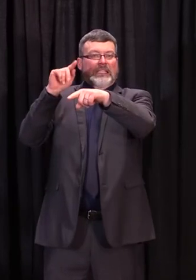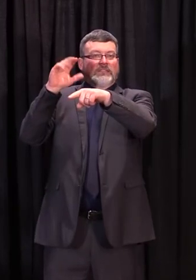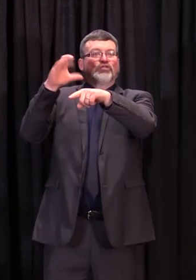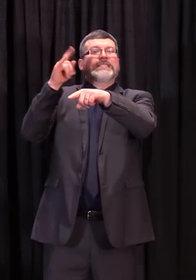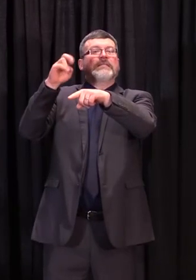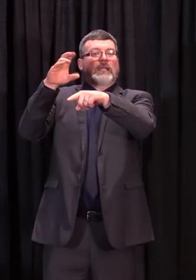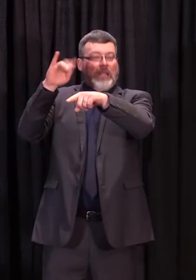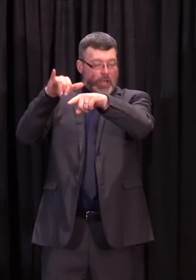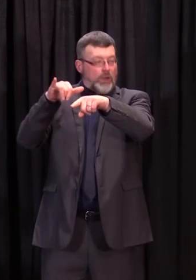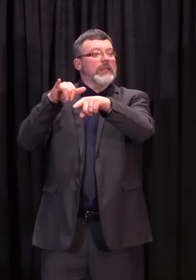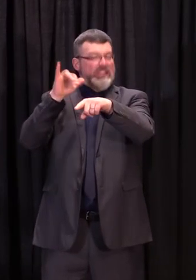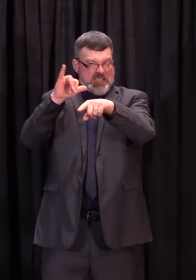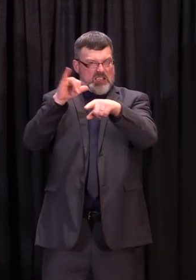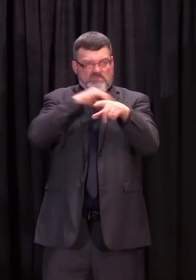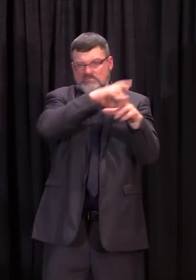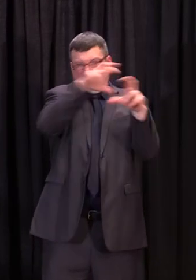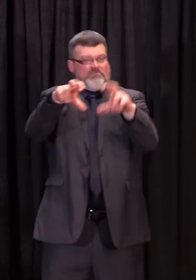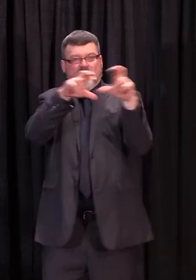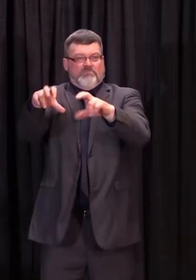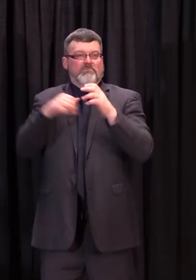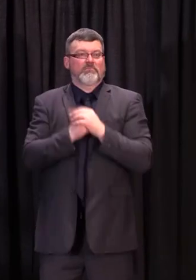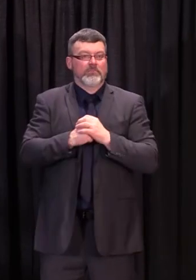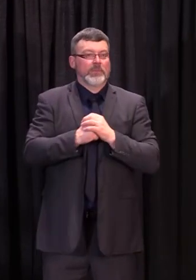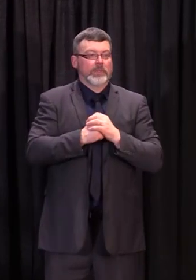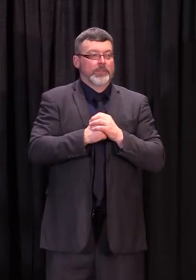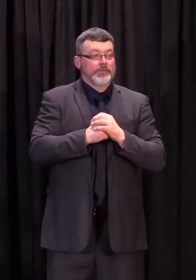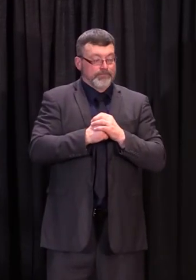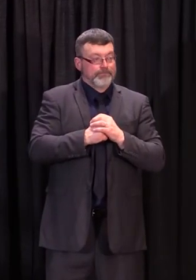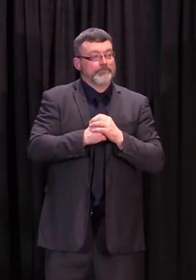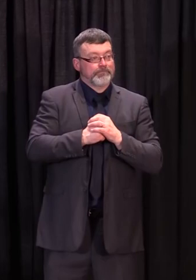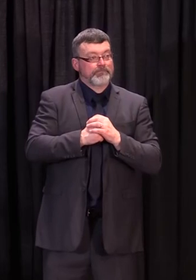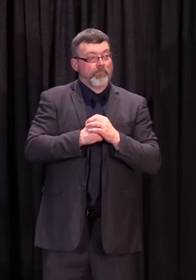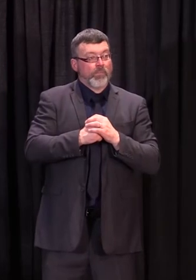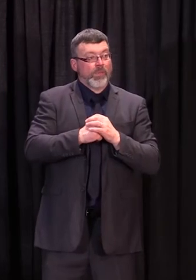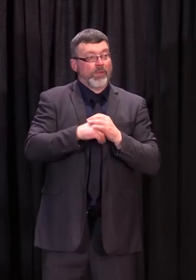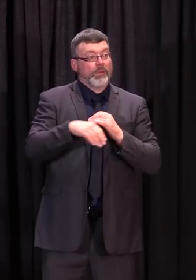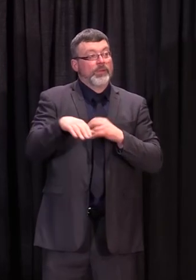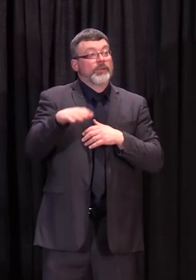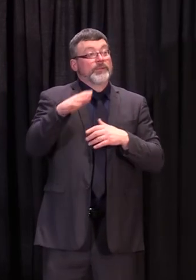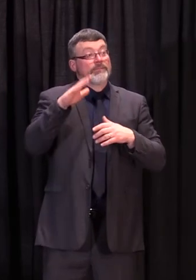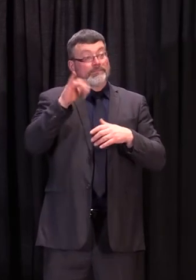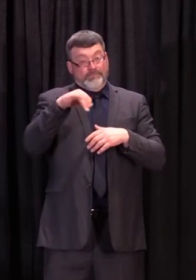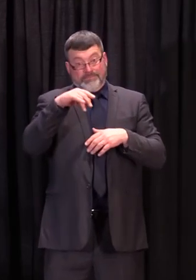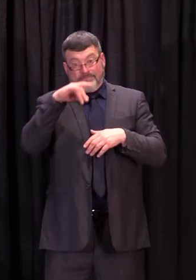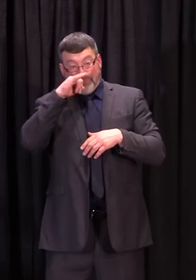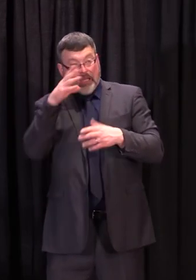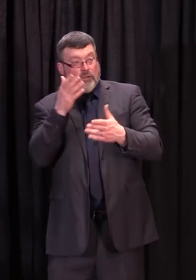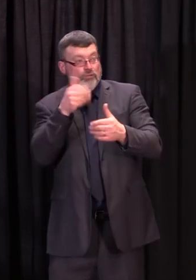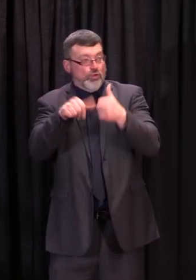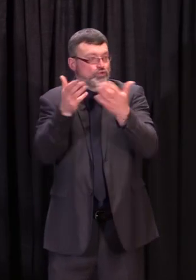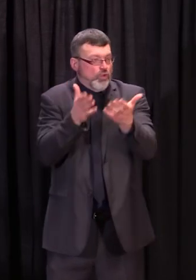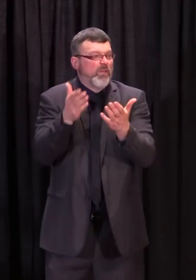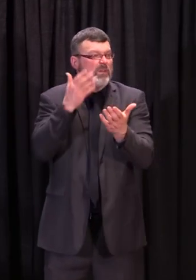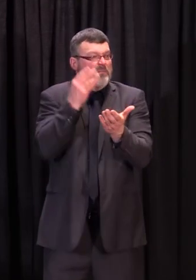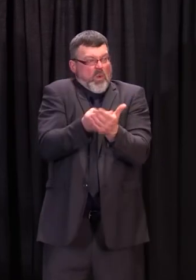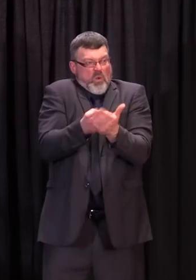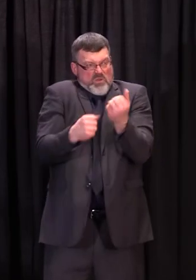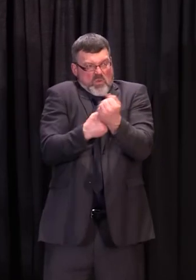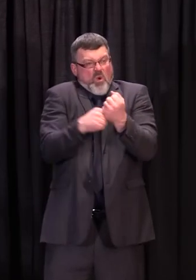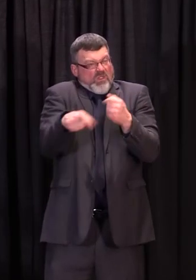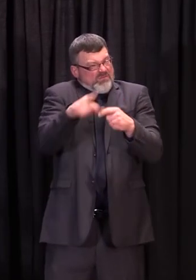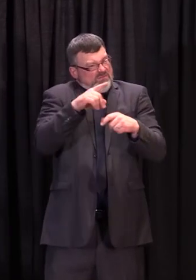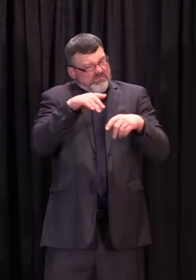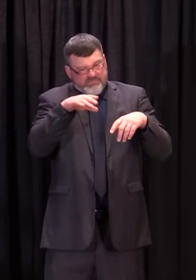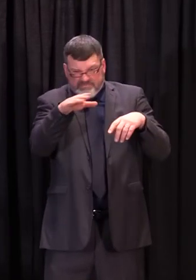My budget also increases investment for child and social services to prevent kids from entering the system in the